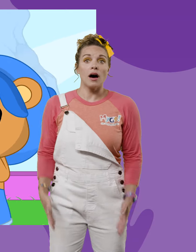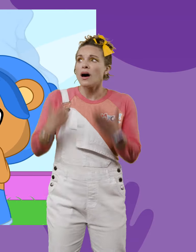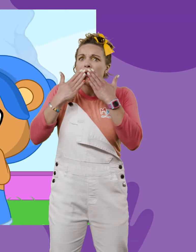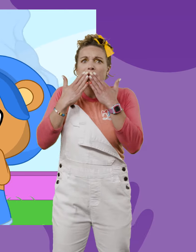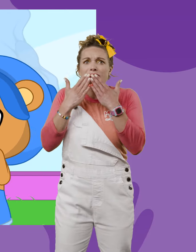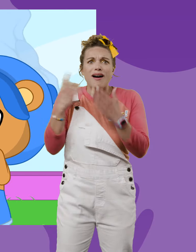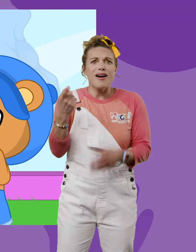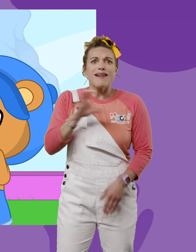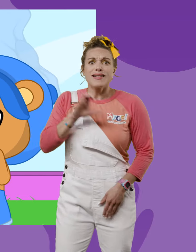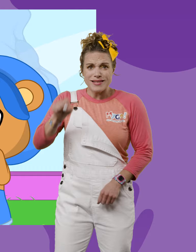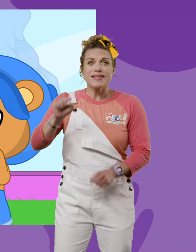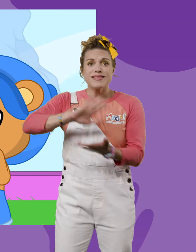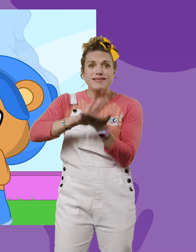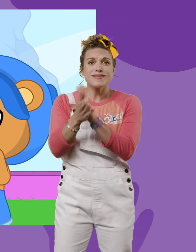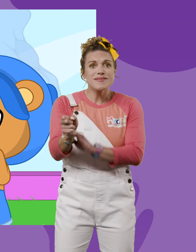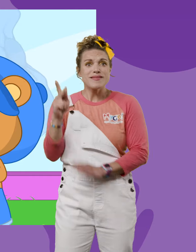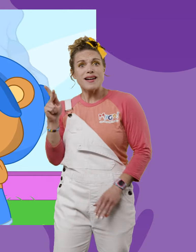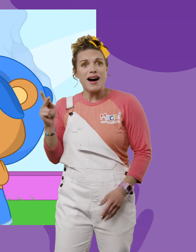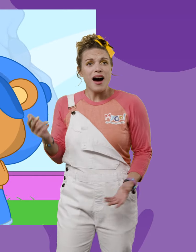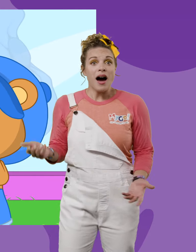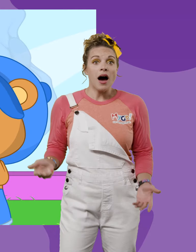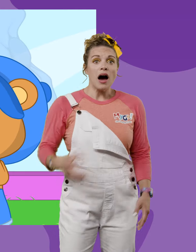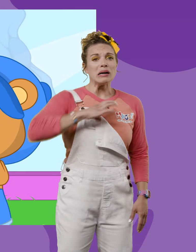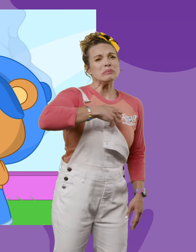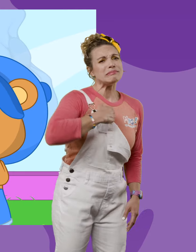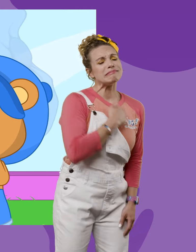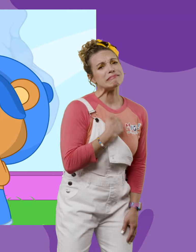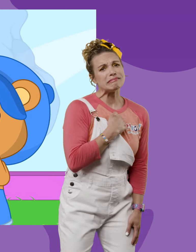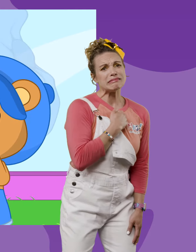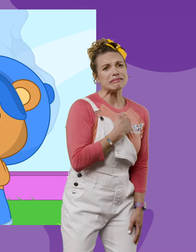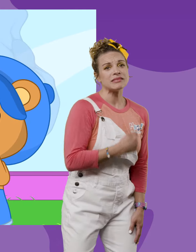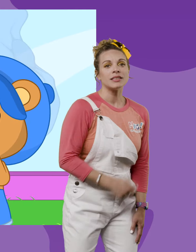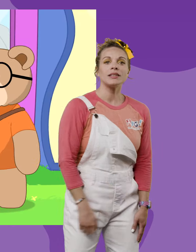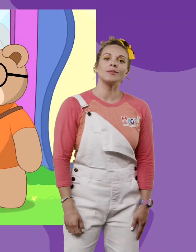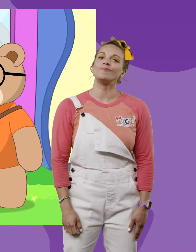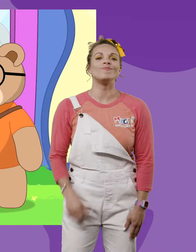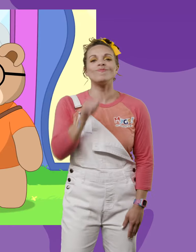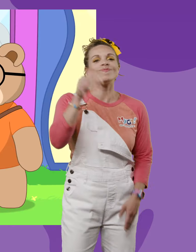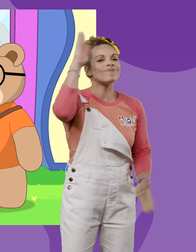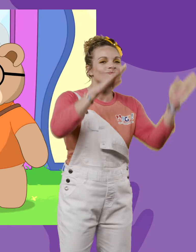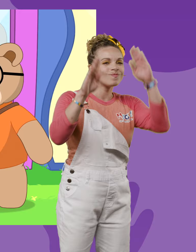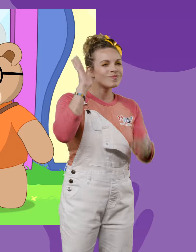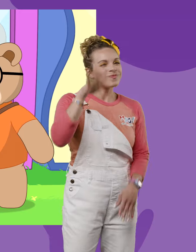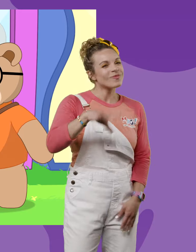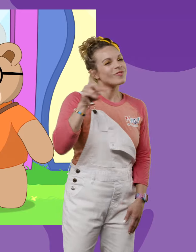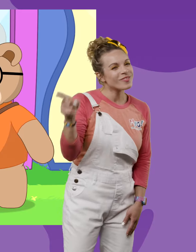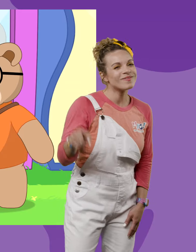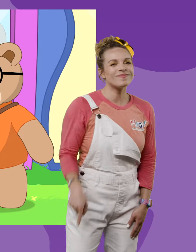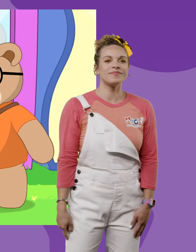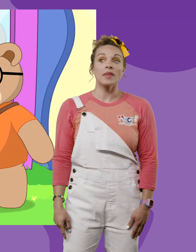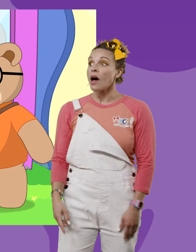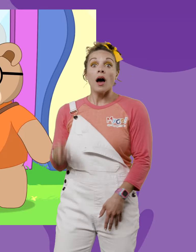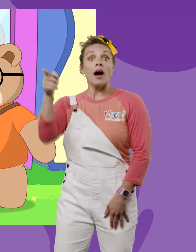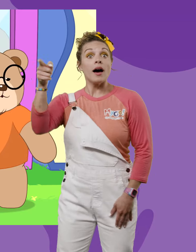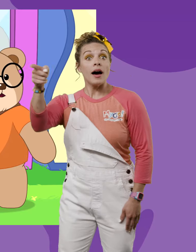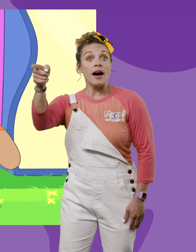Oh no! Only Cubby can turn us back. Morphle, shall we? Don't worry. We'll find him.